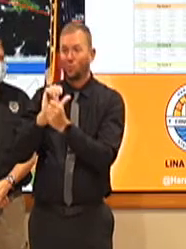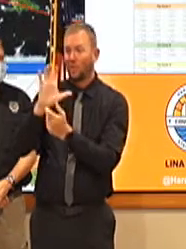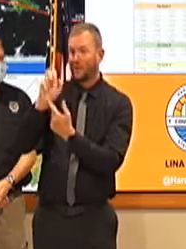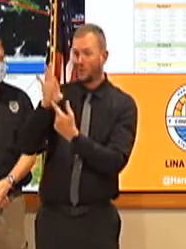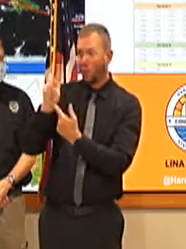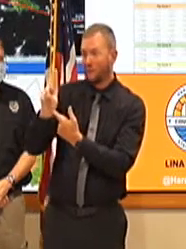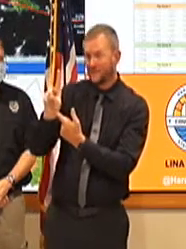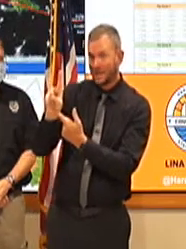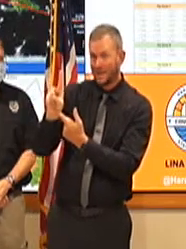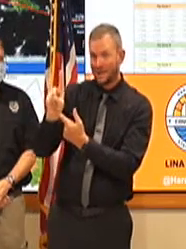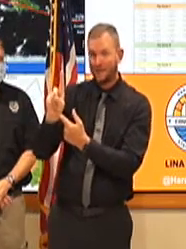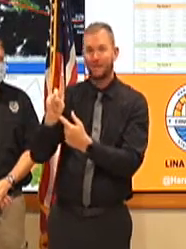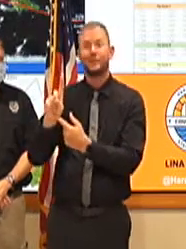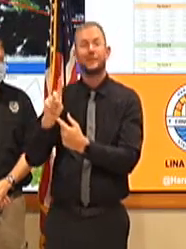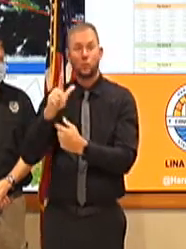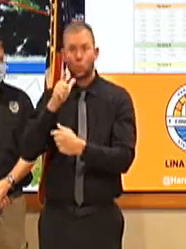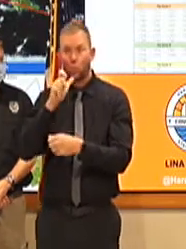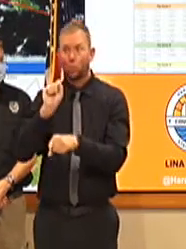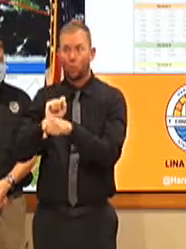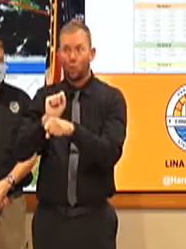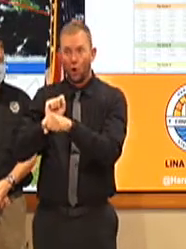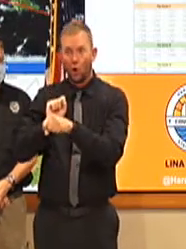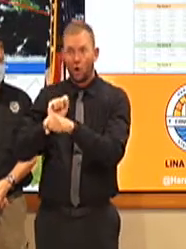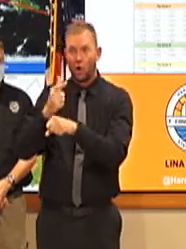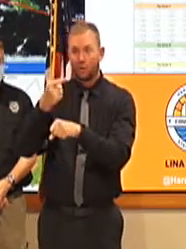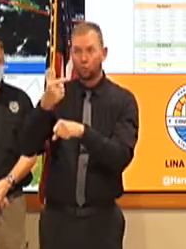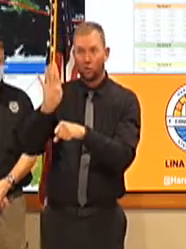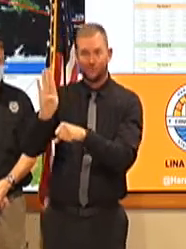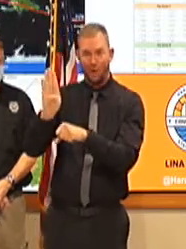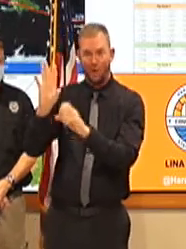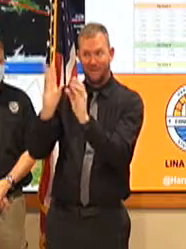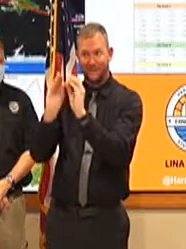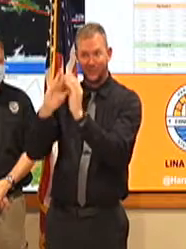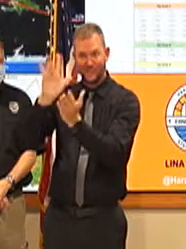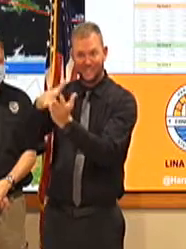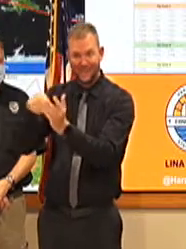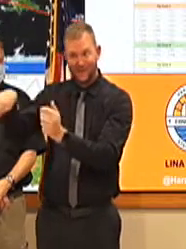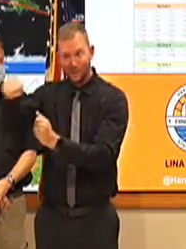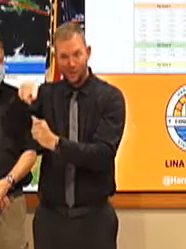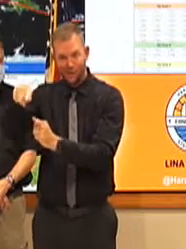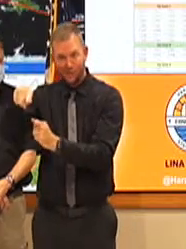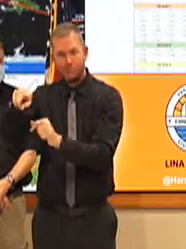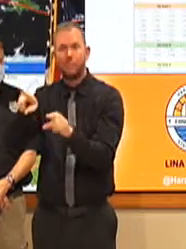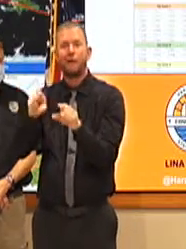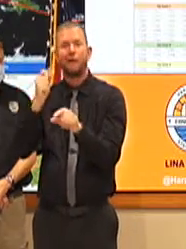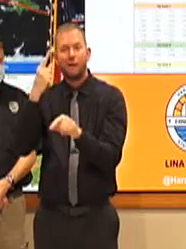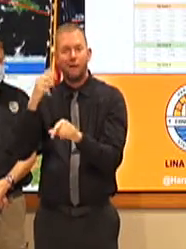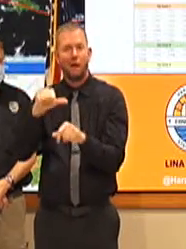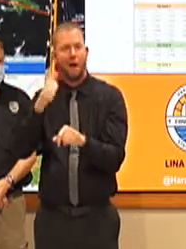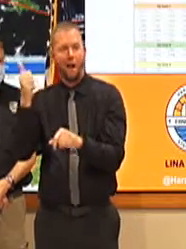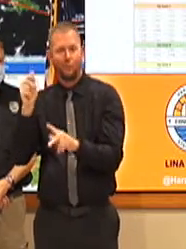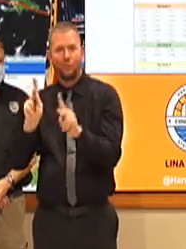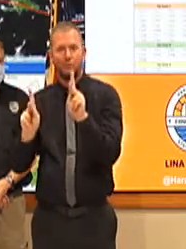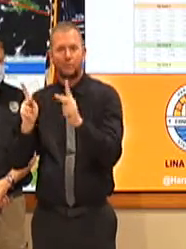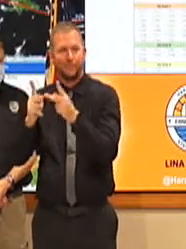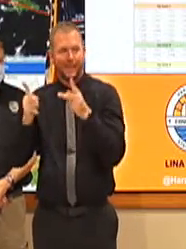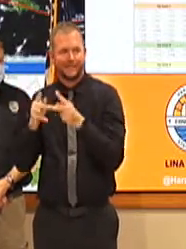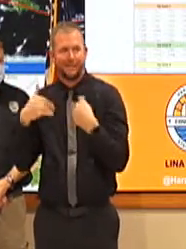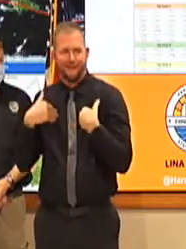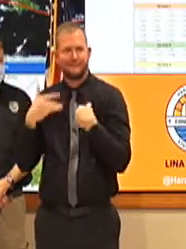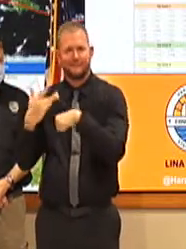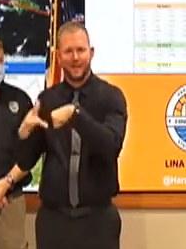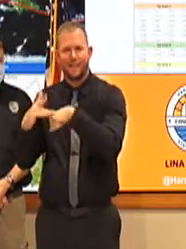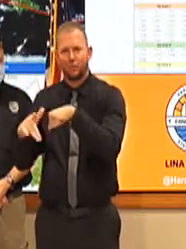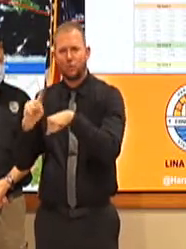Brown will be housing some people, and then at the same time, we will direct people to other shelters in collaboration with the